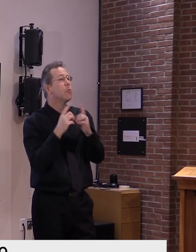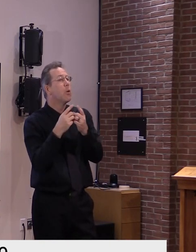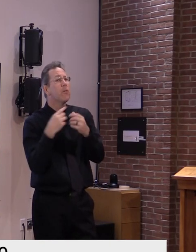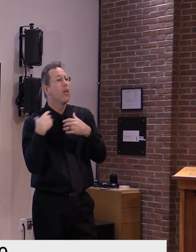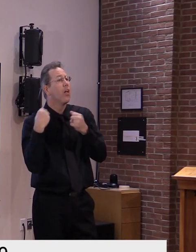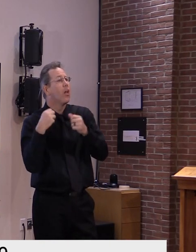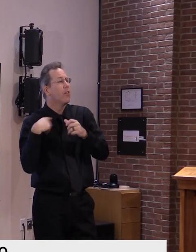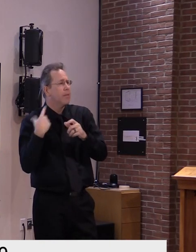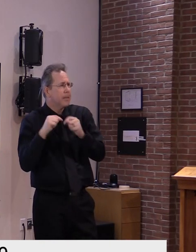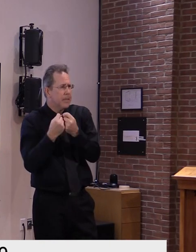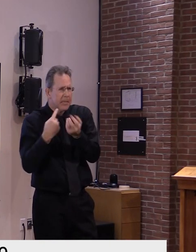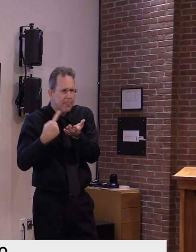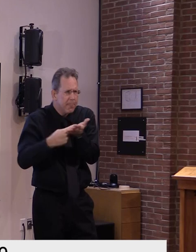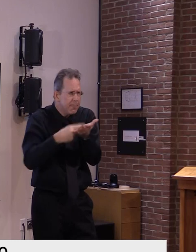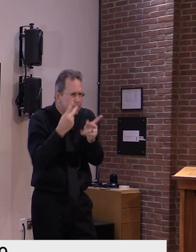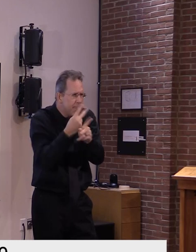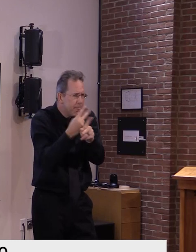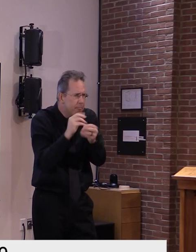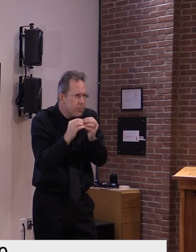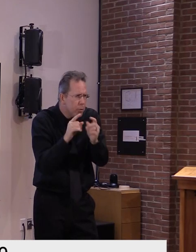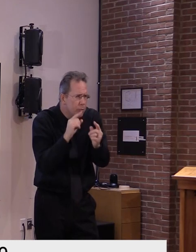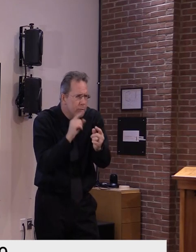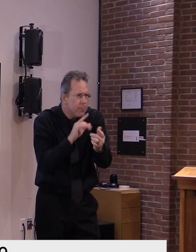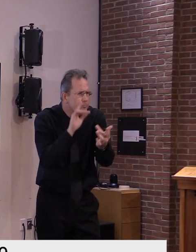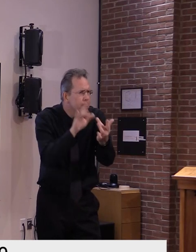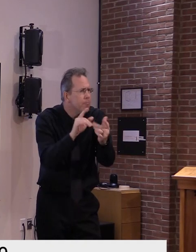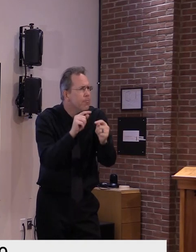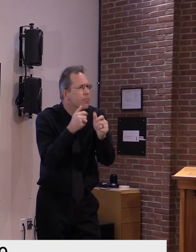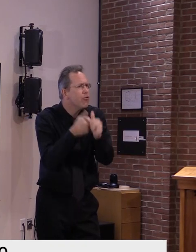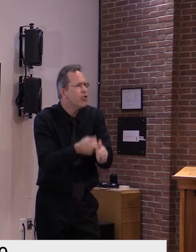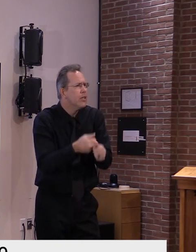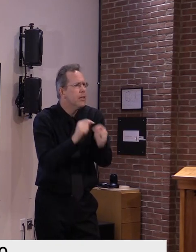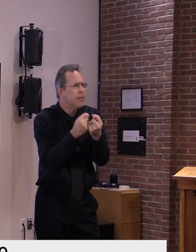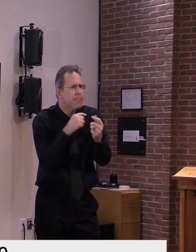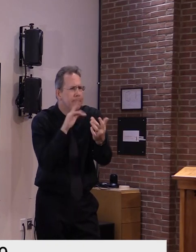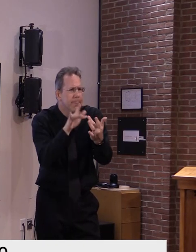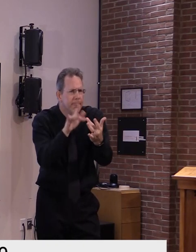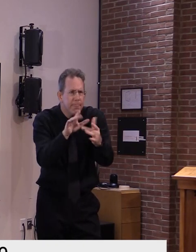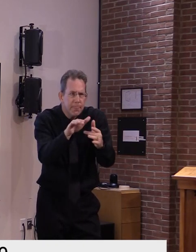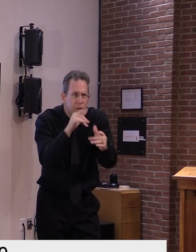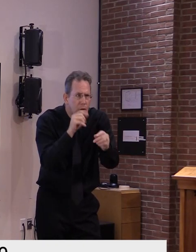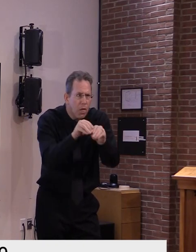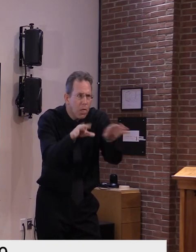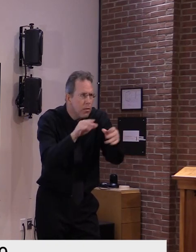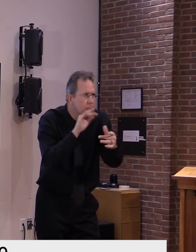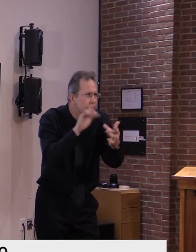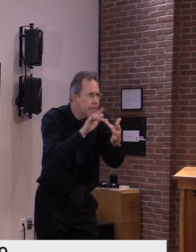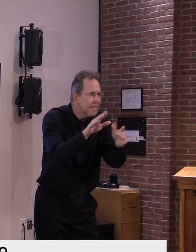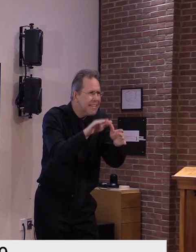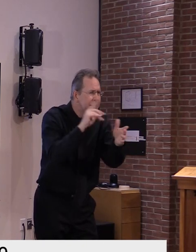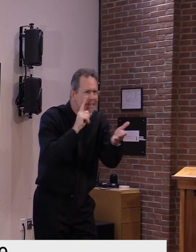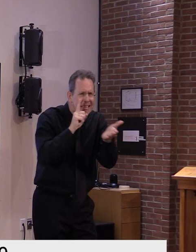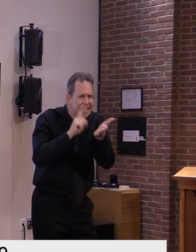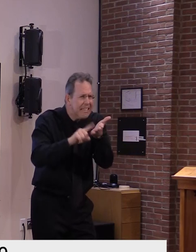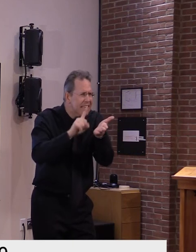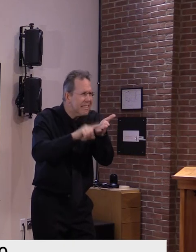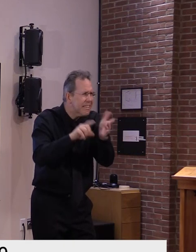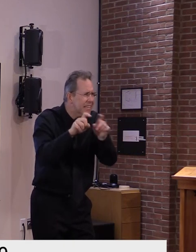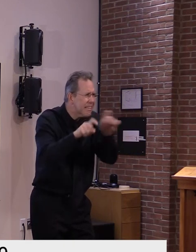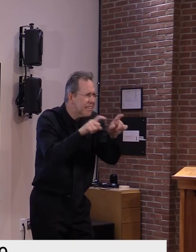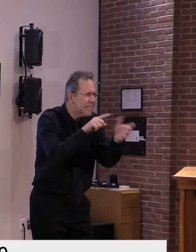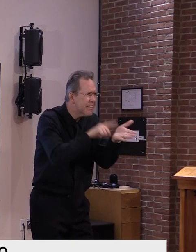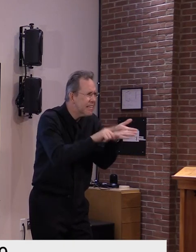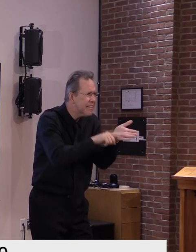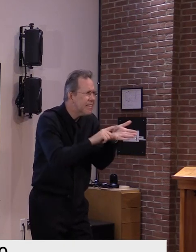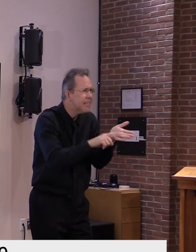setting. We're currently investigating 144 situations, and to give you an idea of what